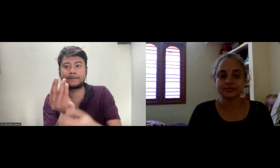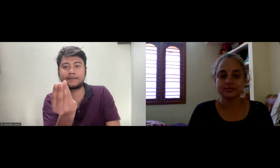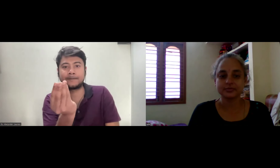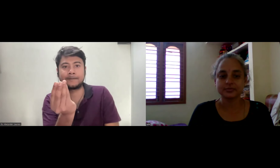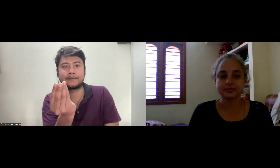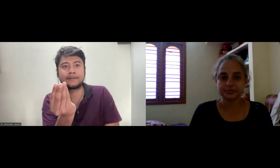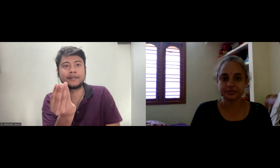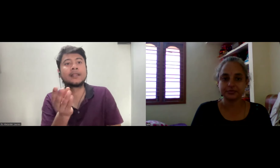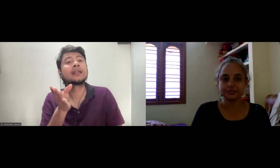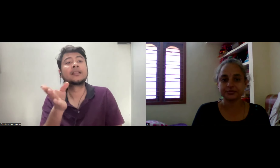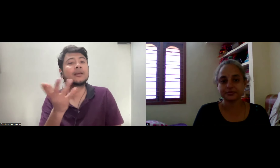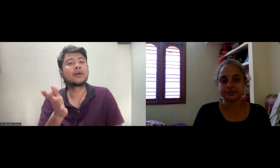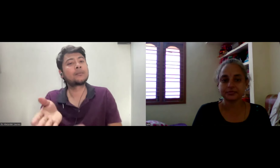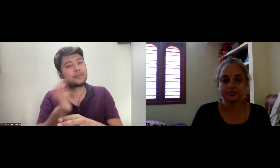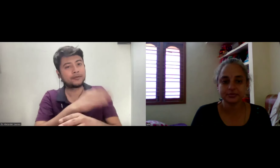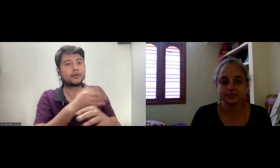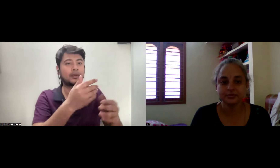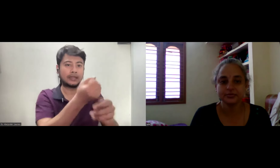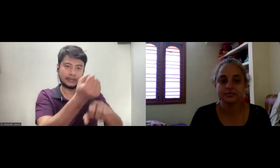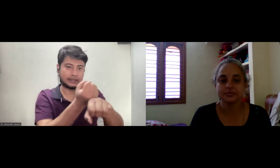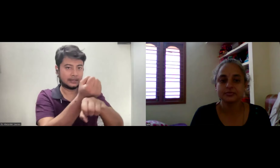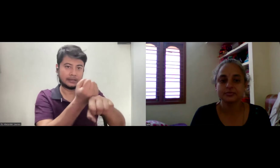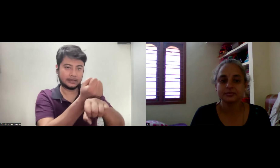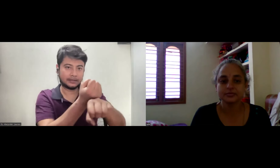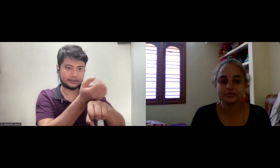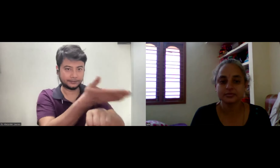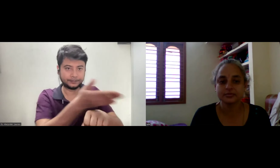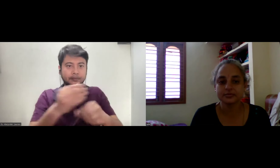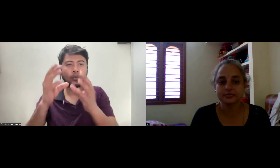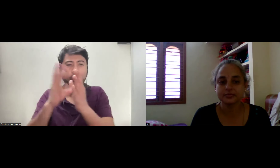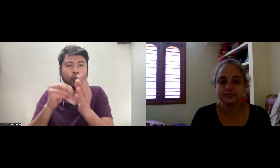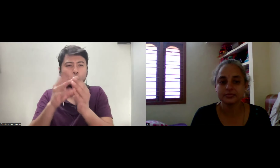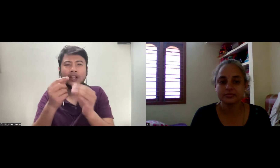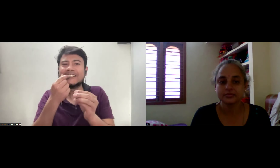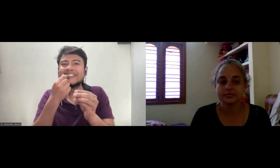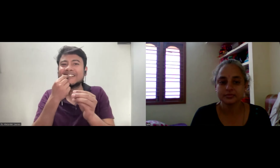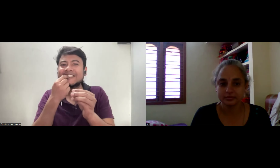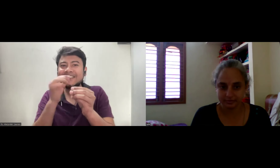already soaked in the ghee. You don't have to do it. You just pick it up and place it in the.